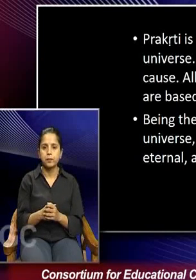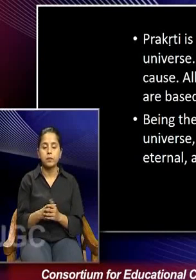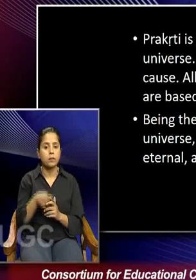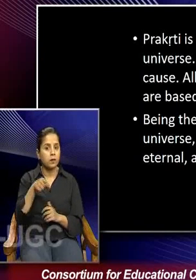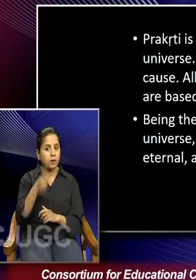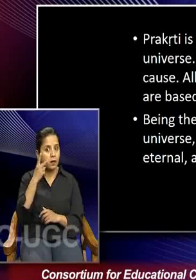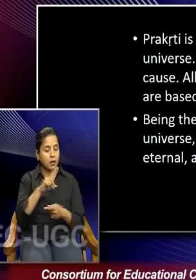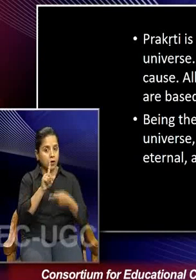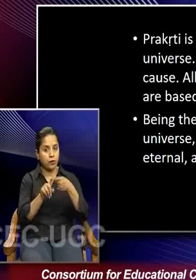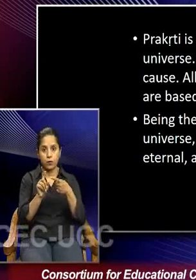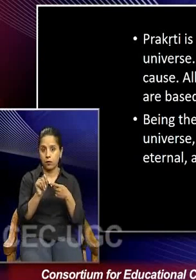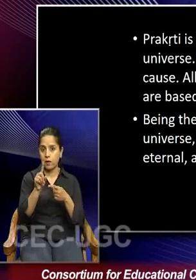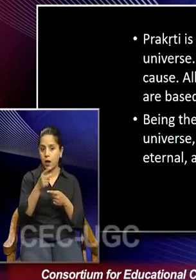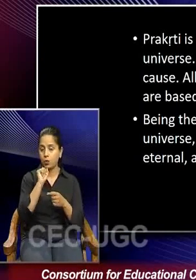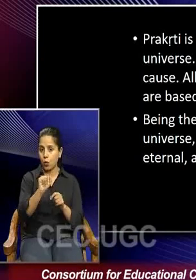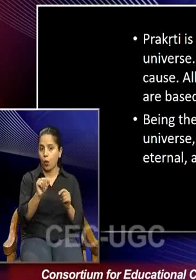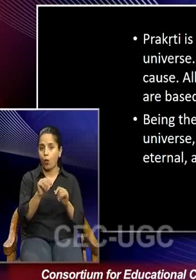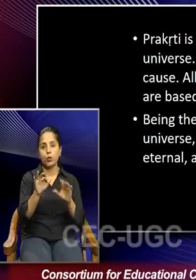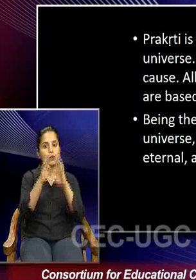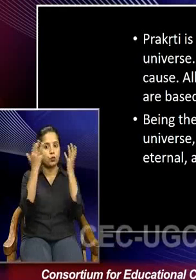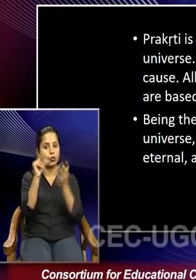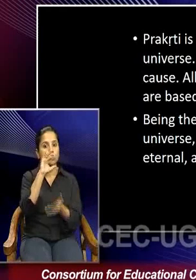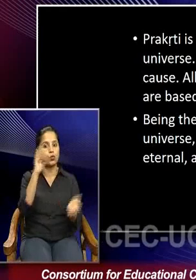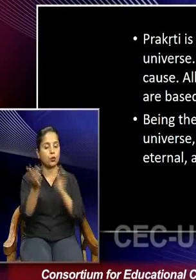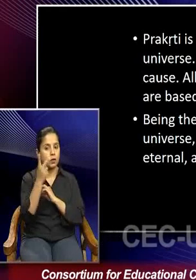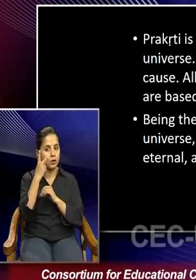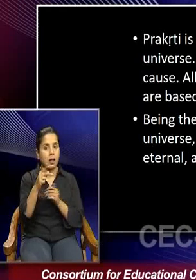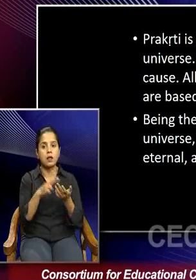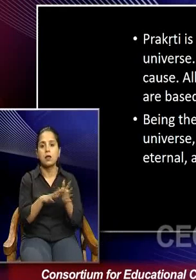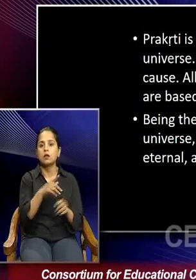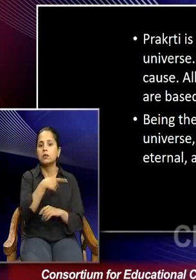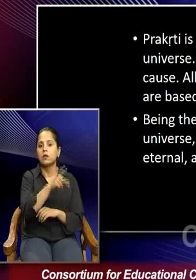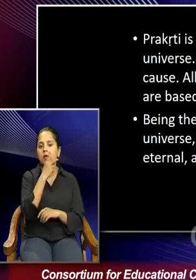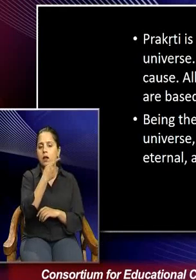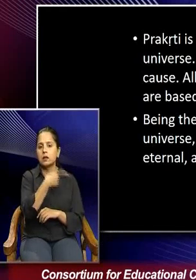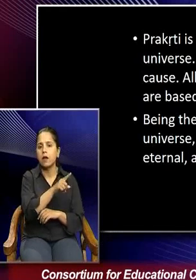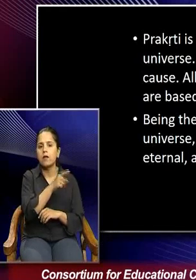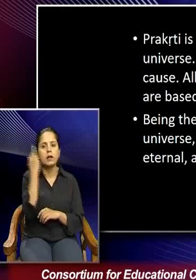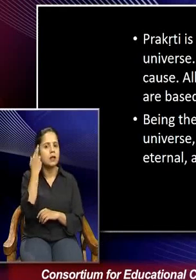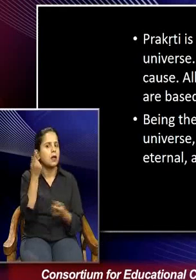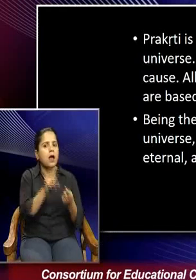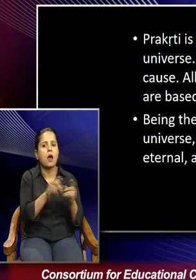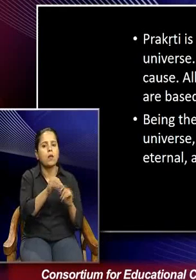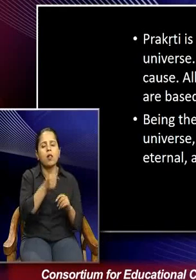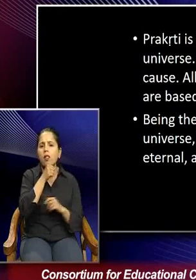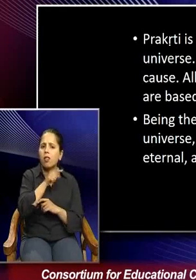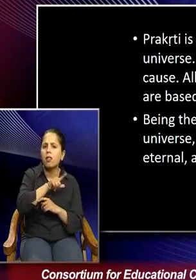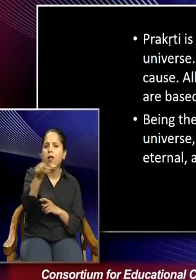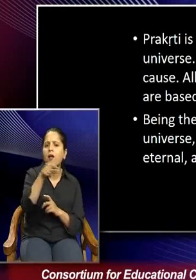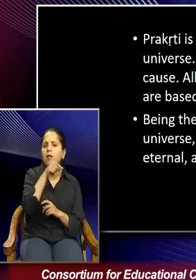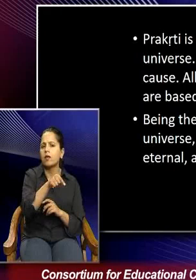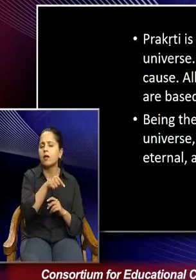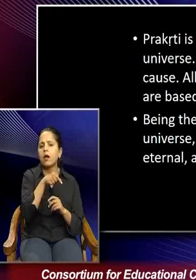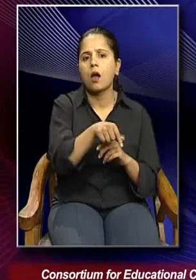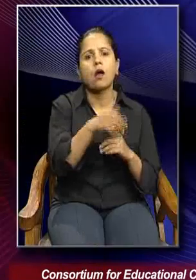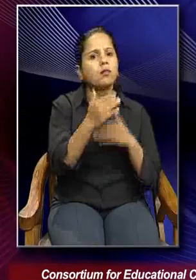Being the first element of the universe, Prakriti itself is uncaused, it is eternal, and it is